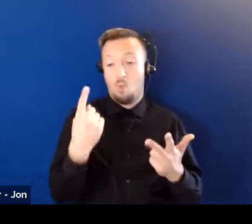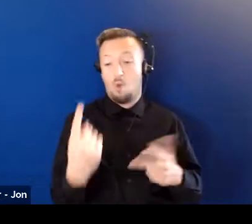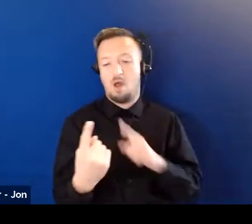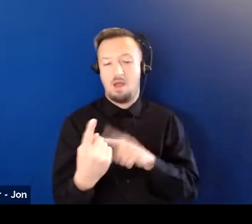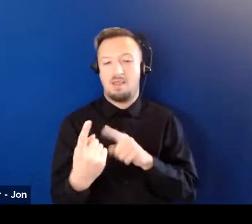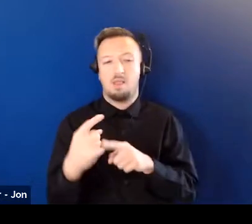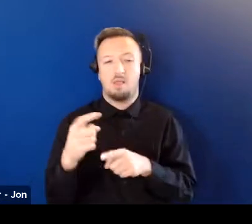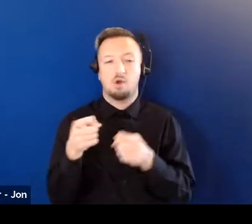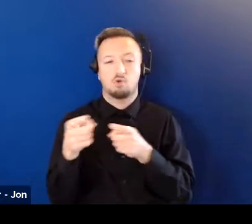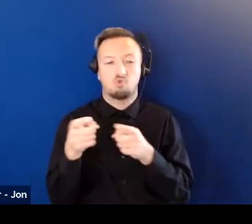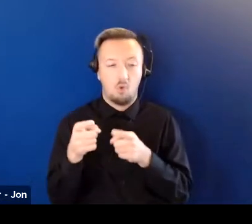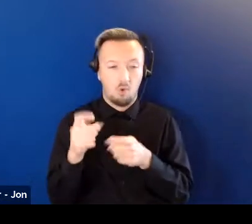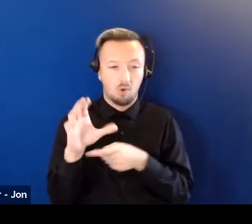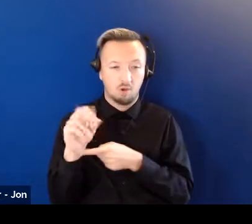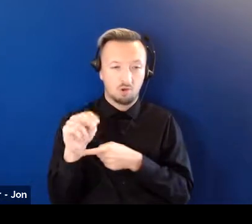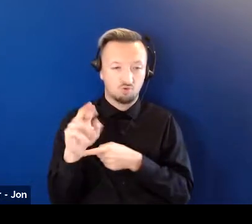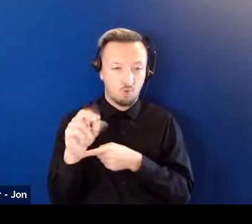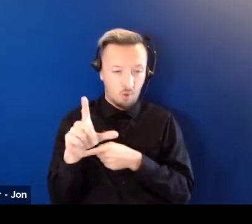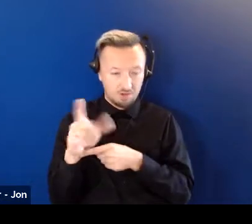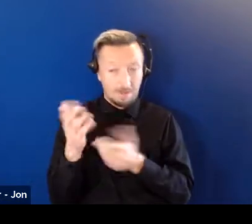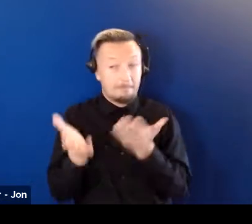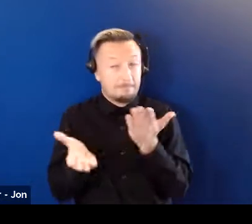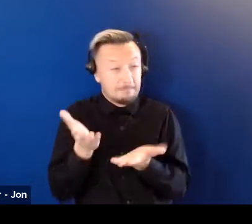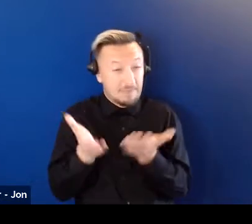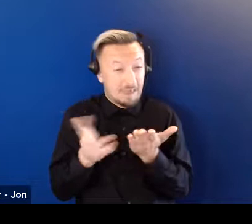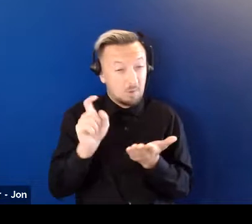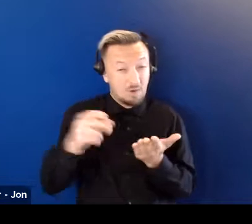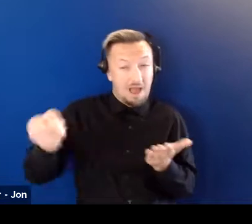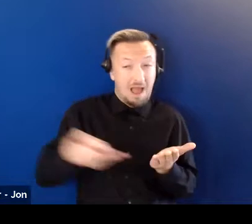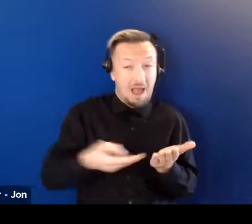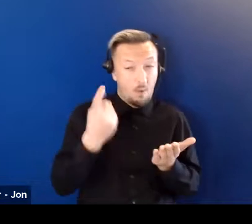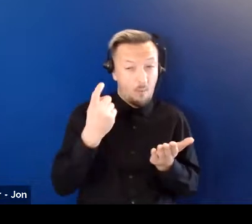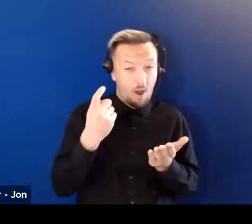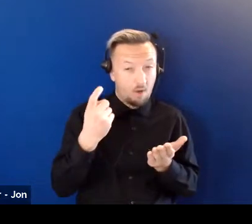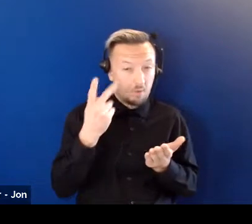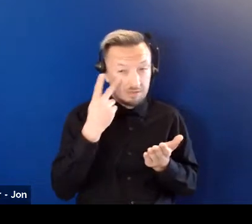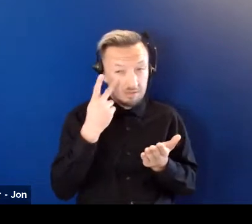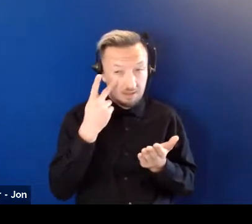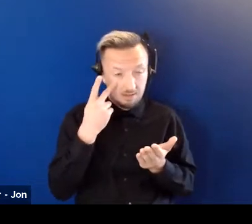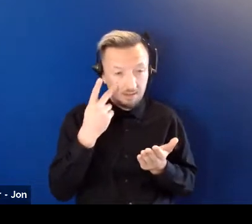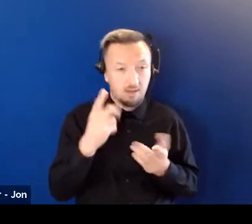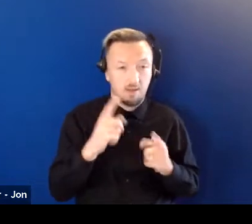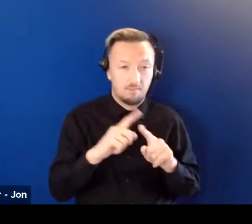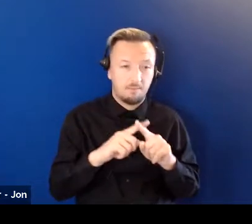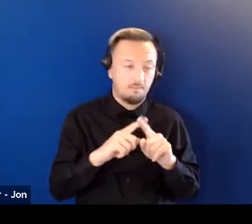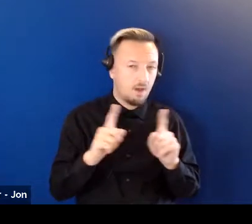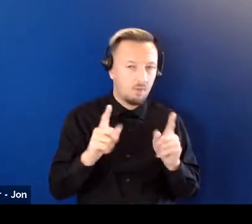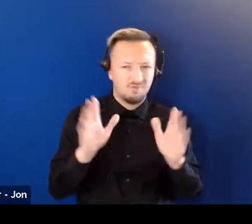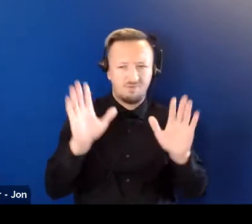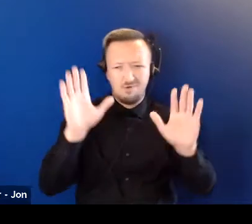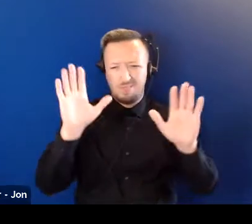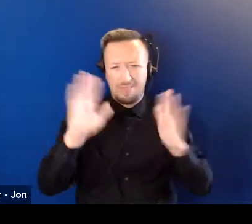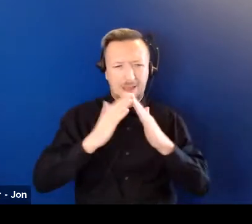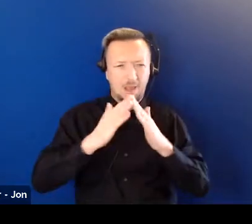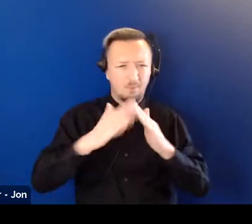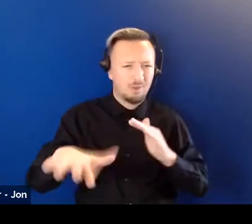We may need to hire another person just to see what our capacity is, but we've also just received just great support within the